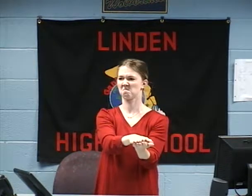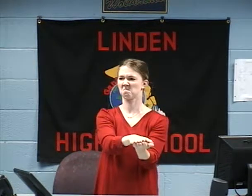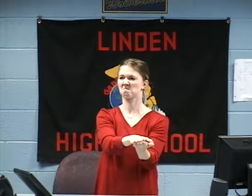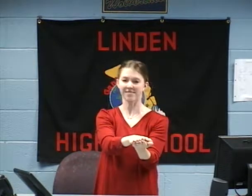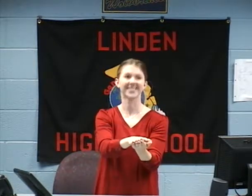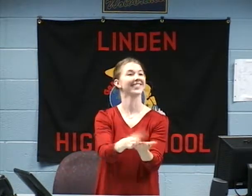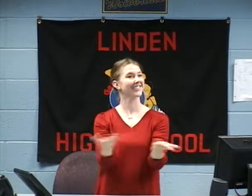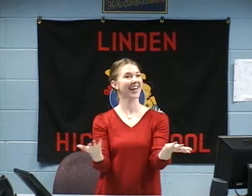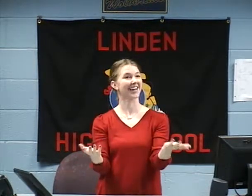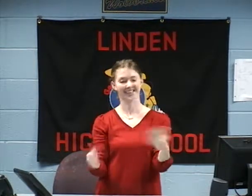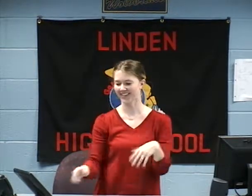Bad.